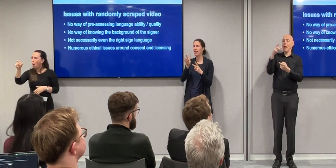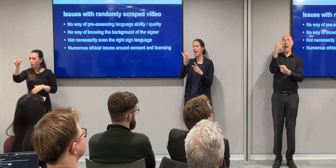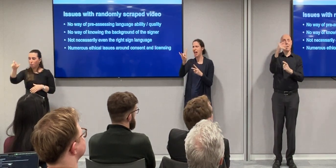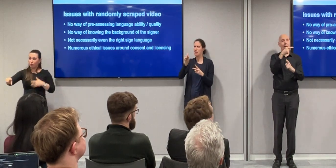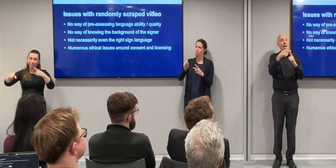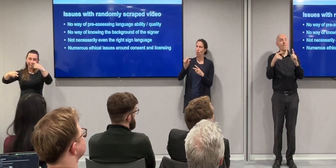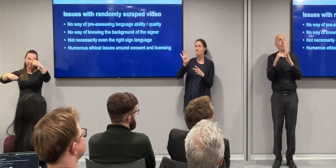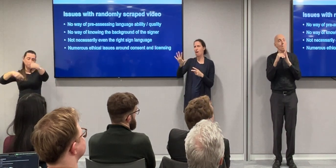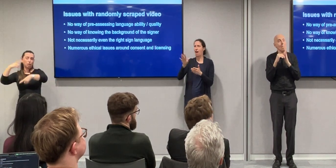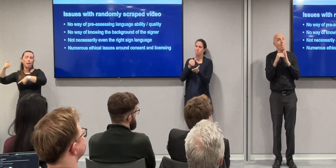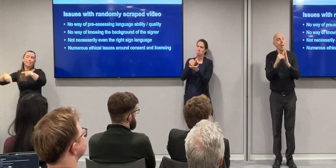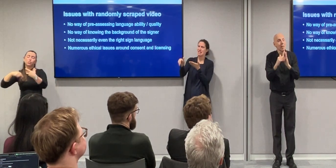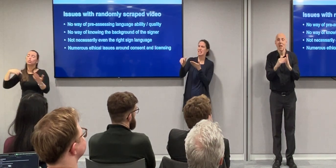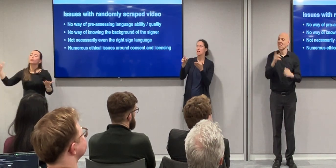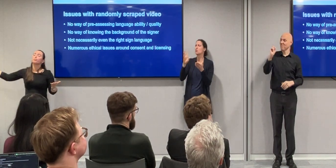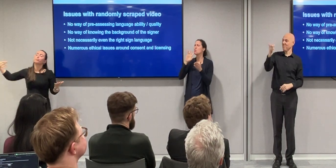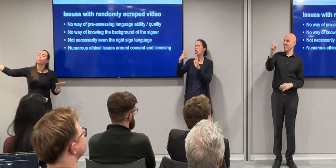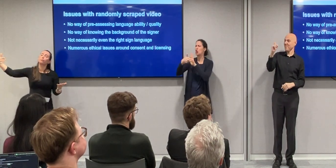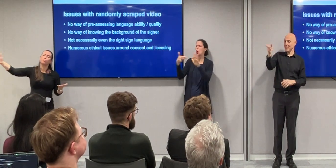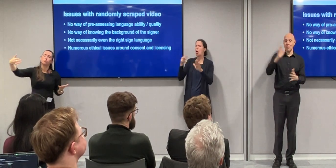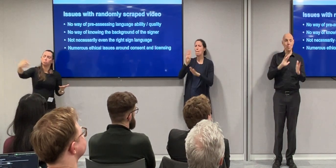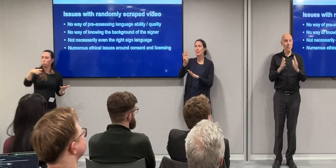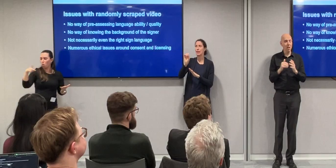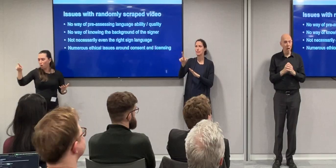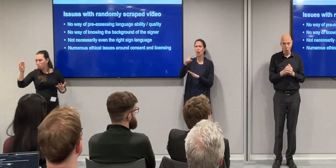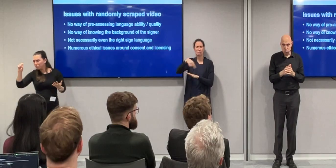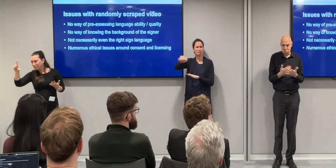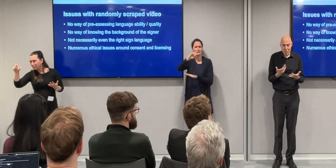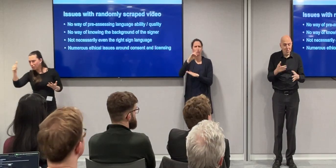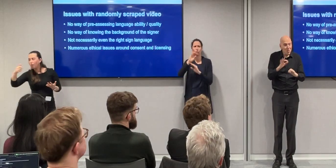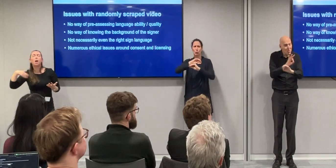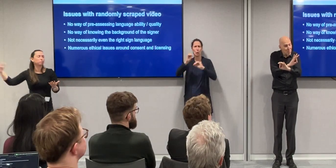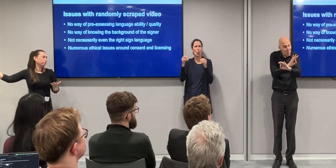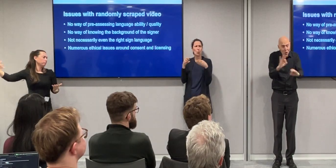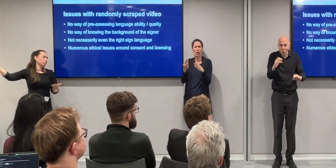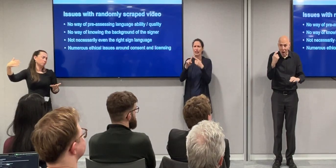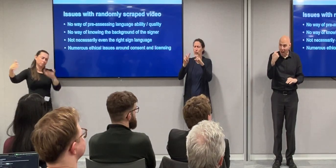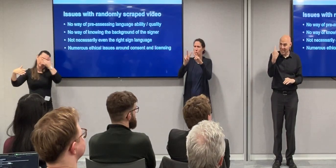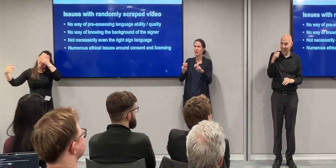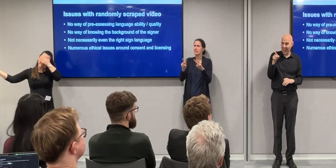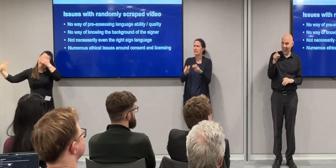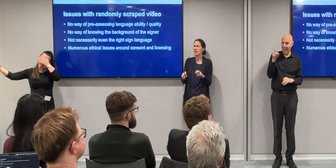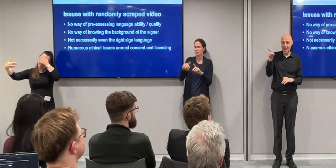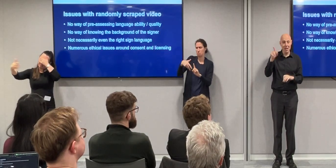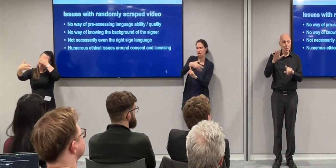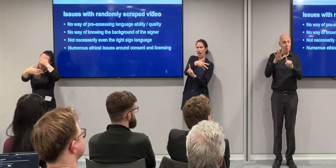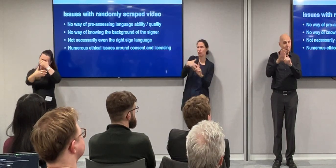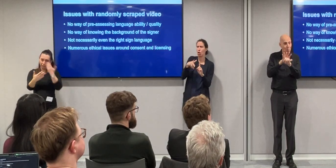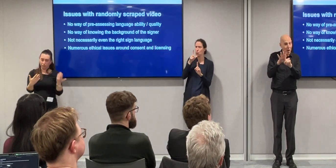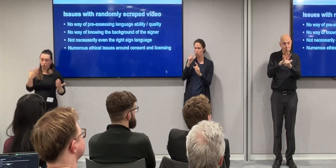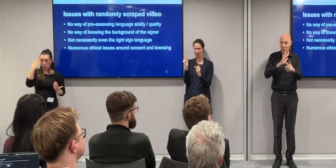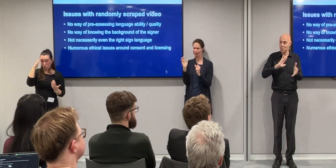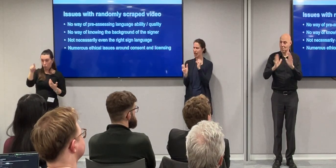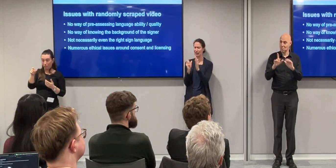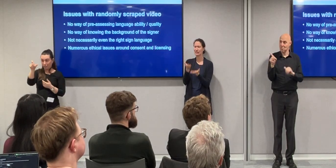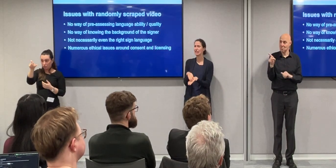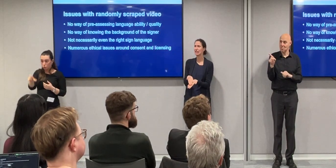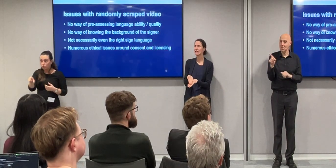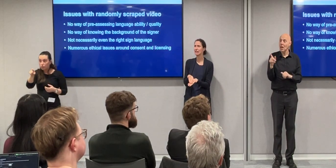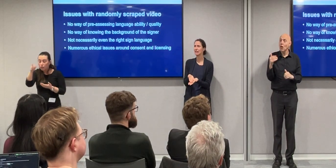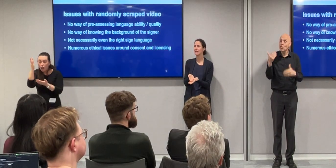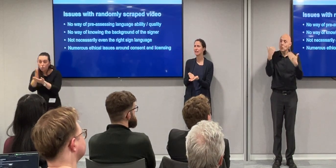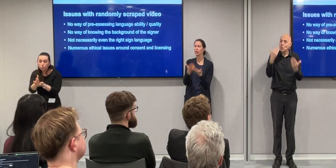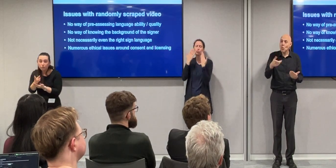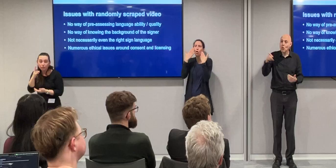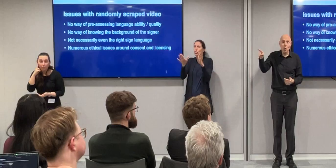treat it all as if it were BSL, but you have no way of assessing the background of the person signing. You don't even know